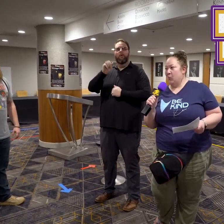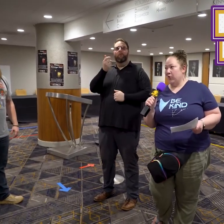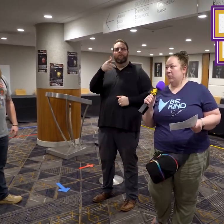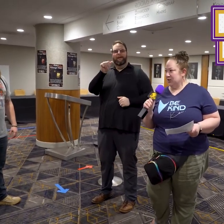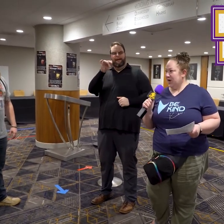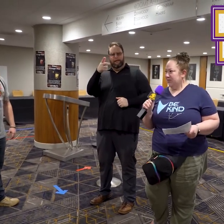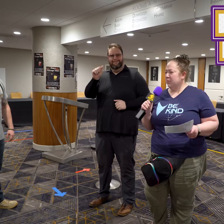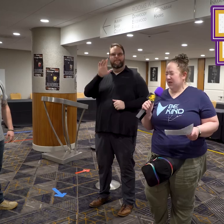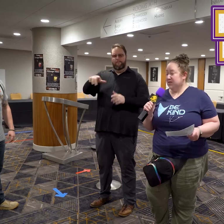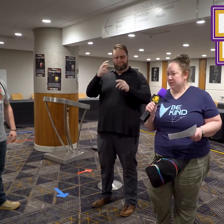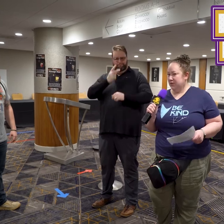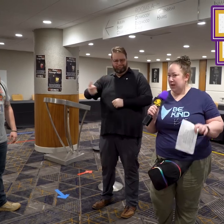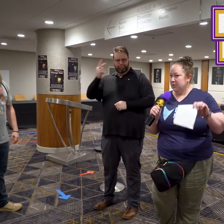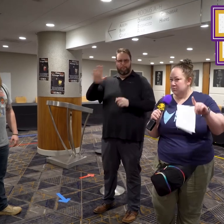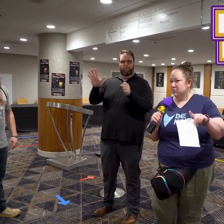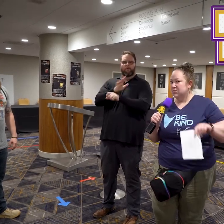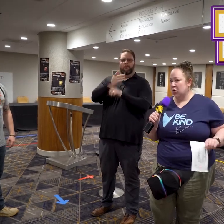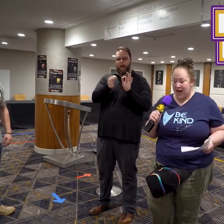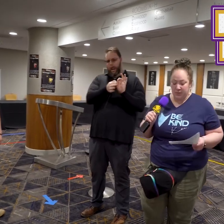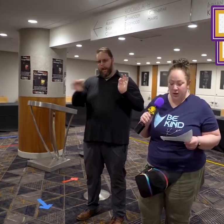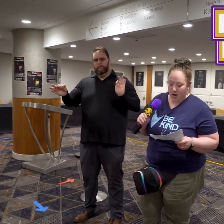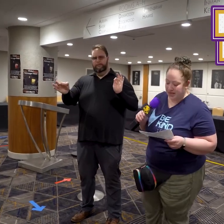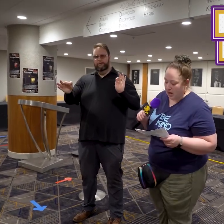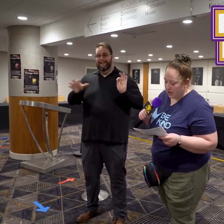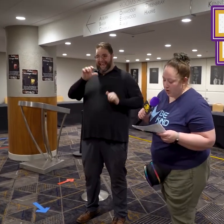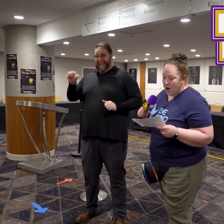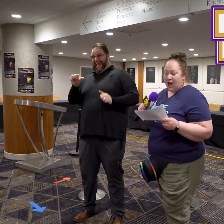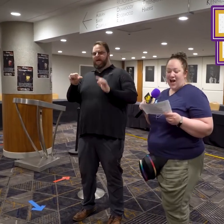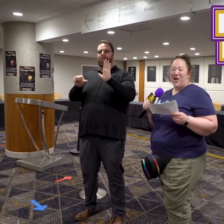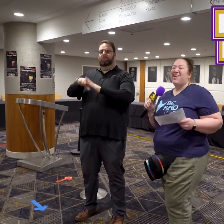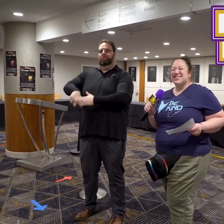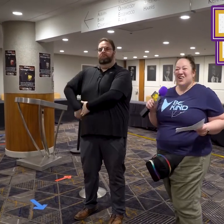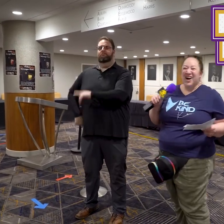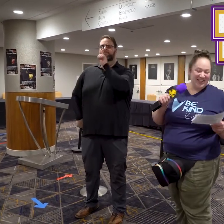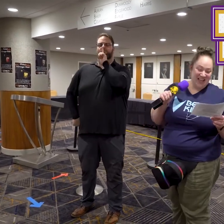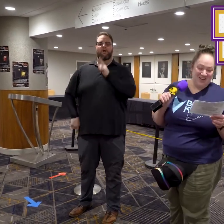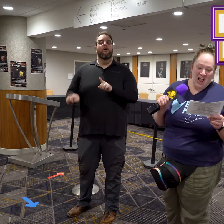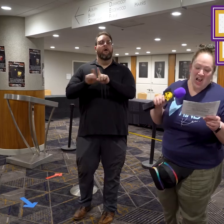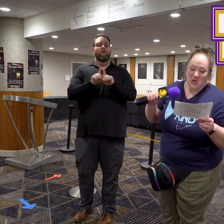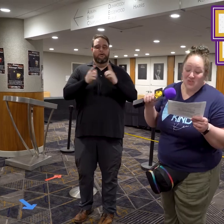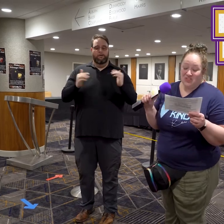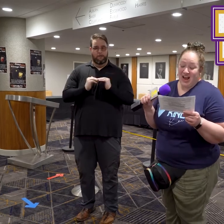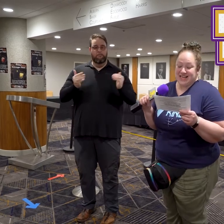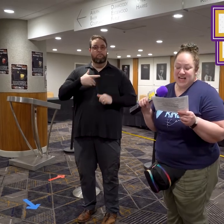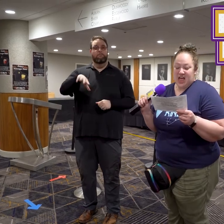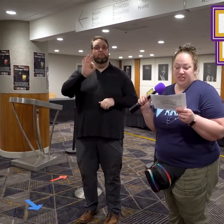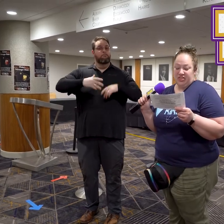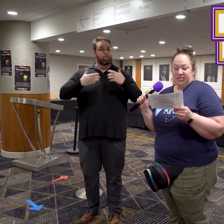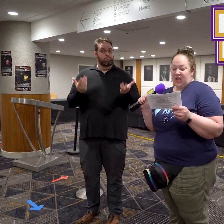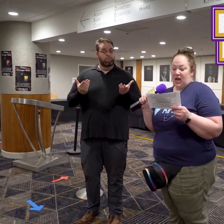Heinlein Memorial Blood Drive, I believe is the full name. Don't at me on that, though. Also on this level, you will